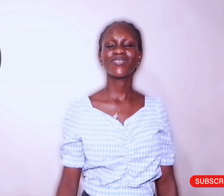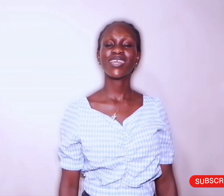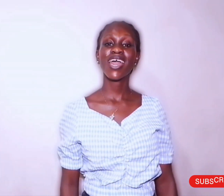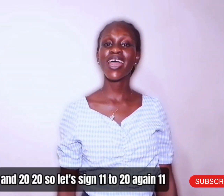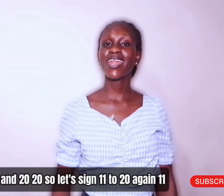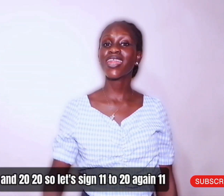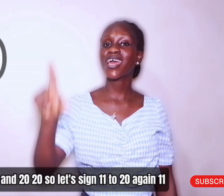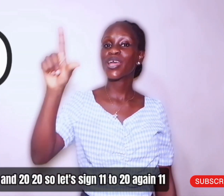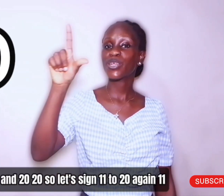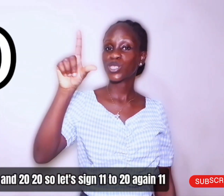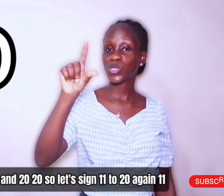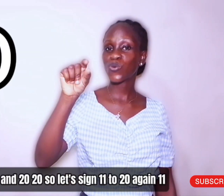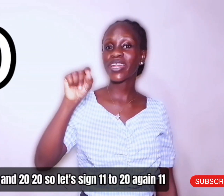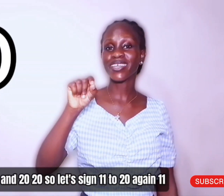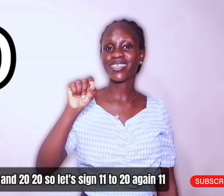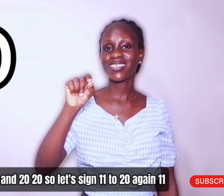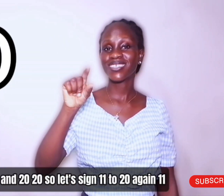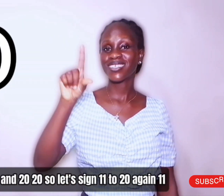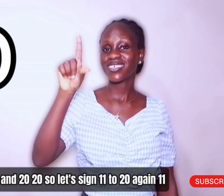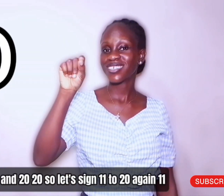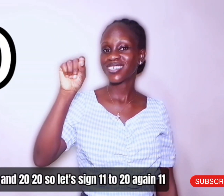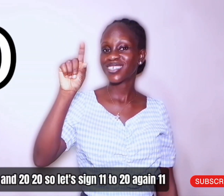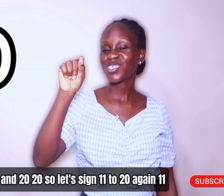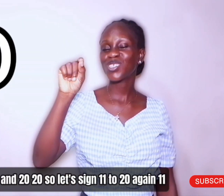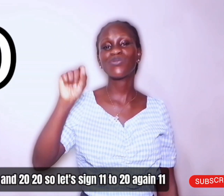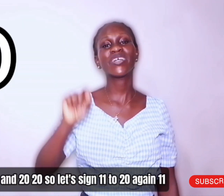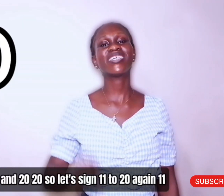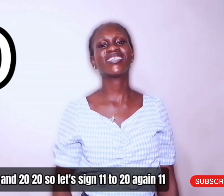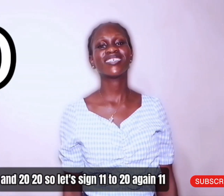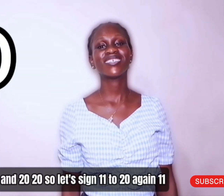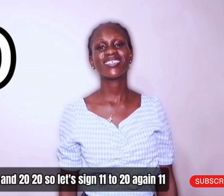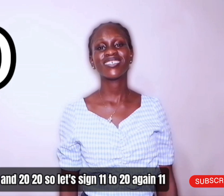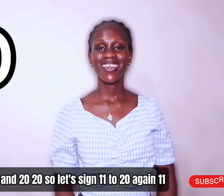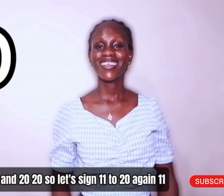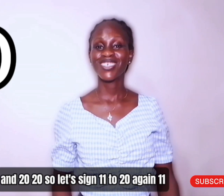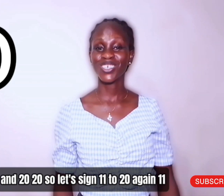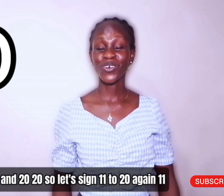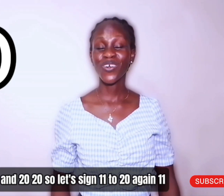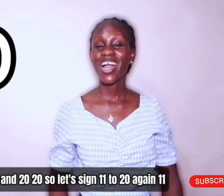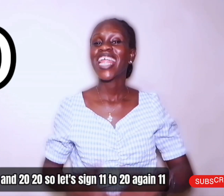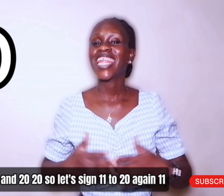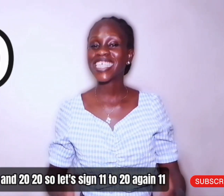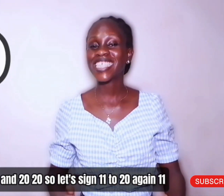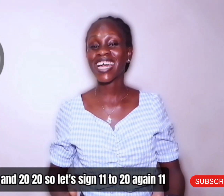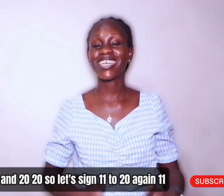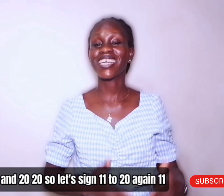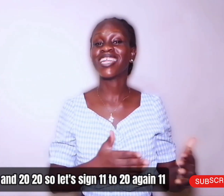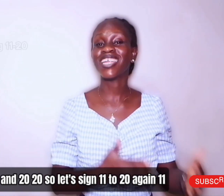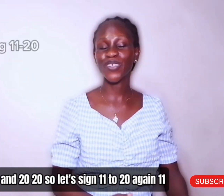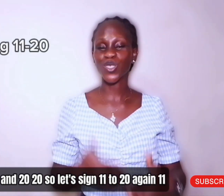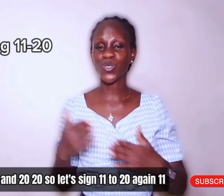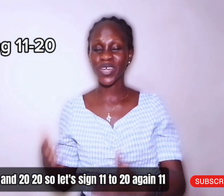and 20. 20. So let's sign 11 to 20